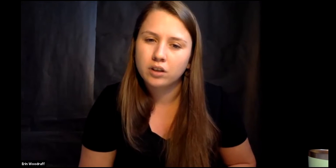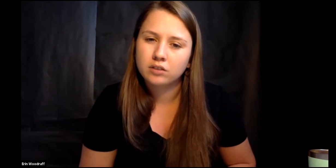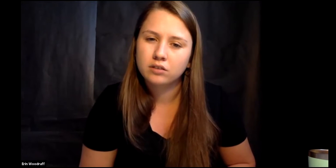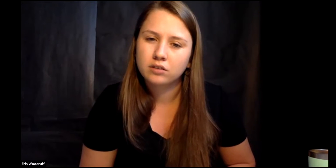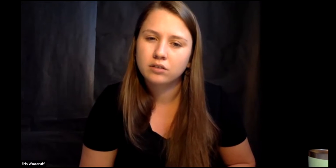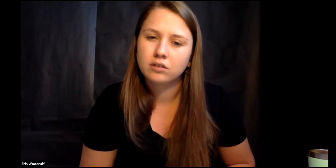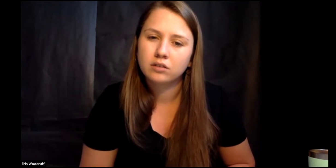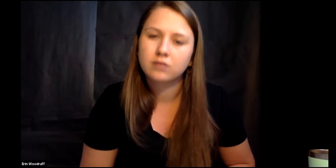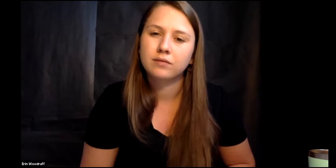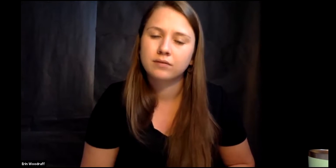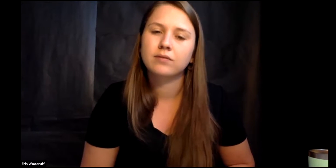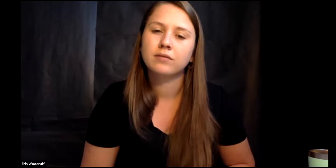one.